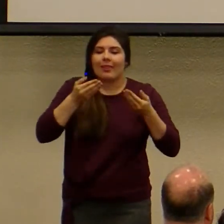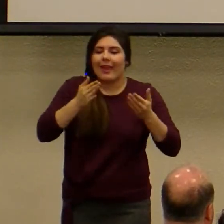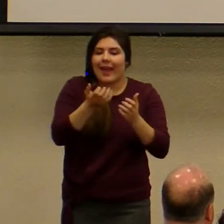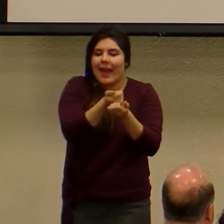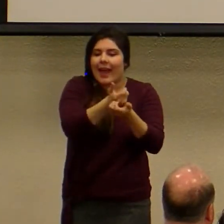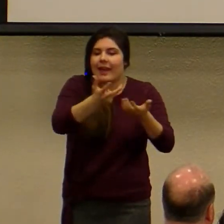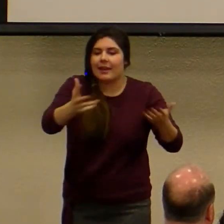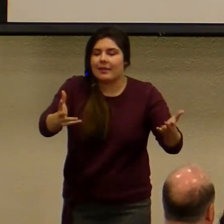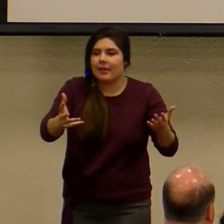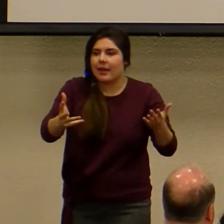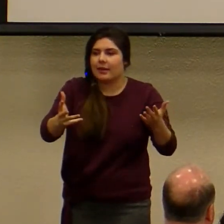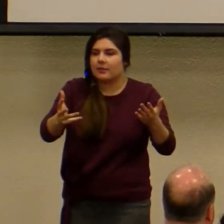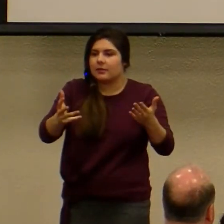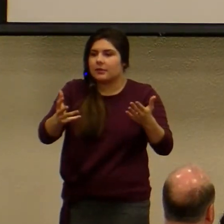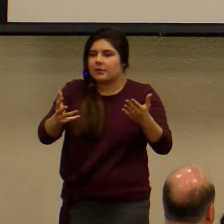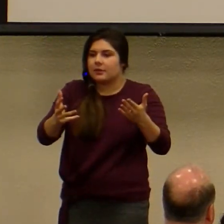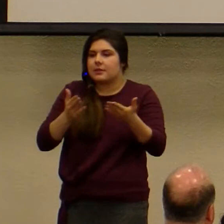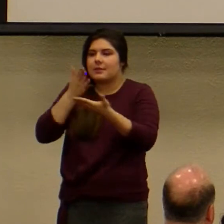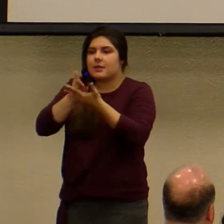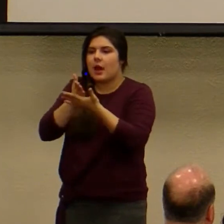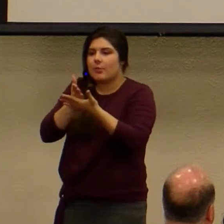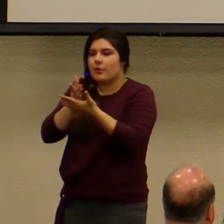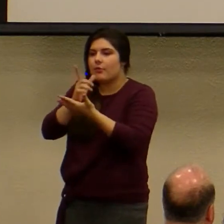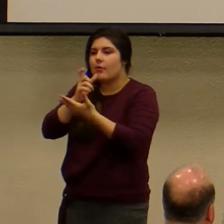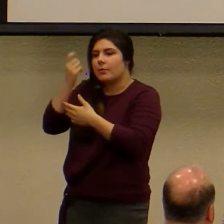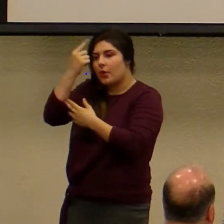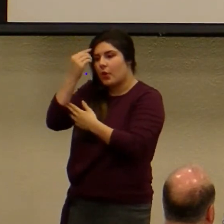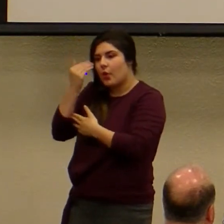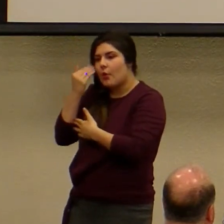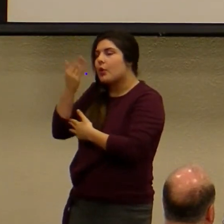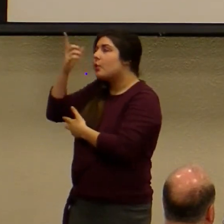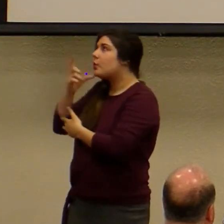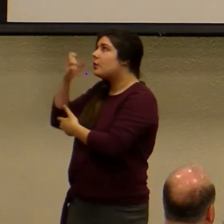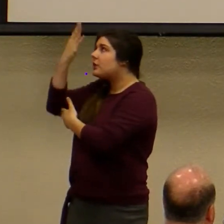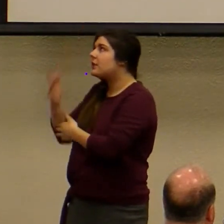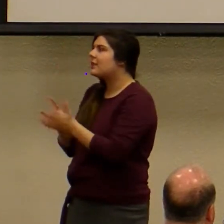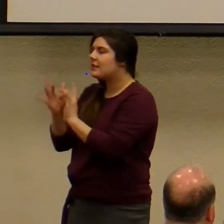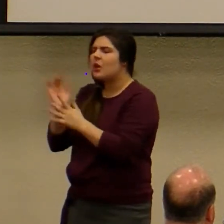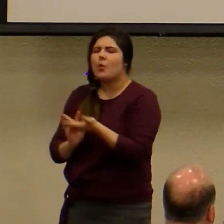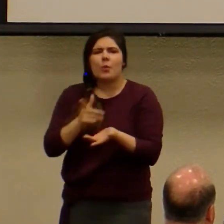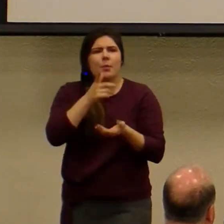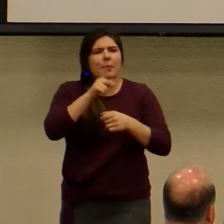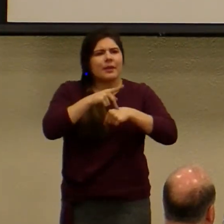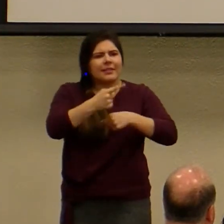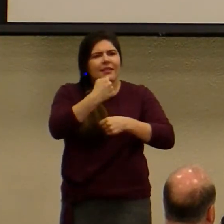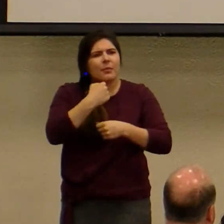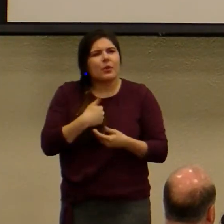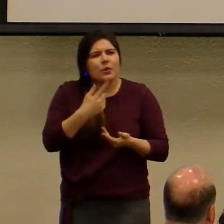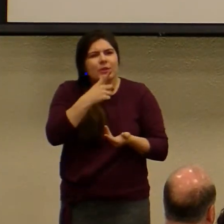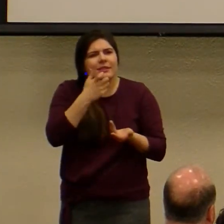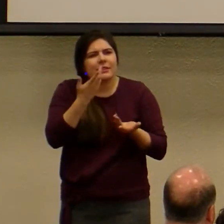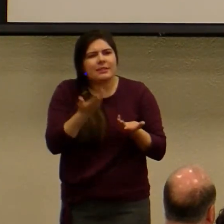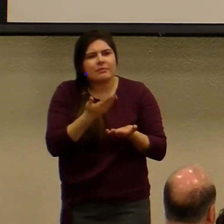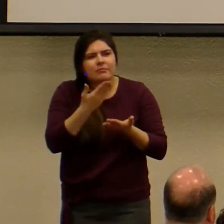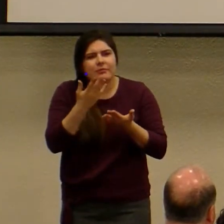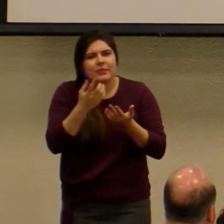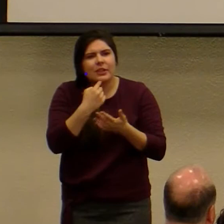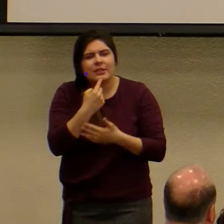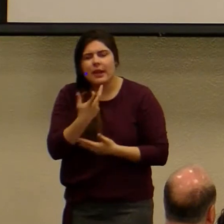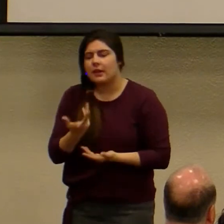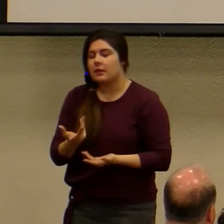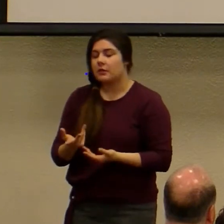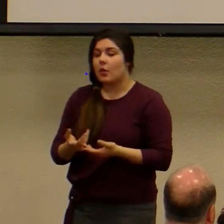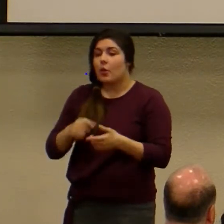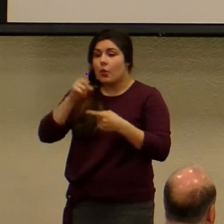bombard the notion of who Jesus is. Well, Peter, remind me what you're trying to say here. When you and I think of who Christ is, we ought